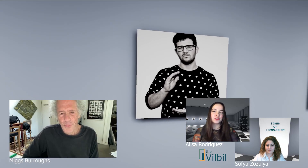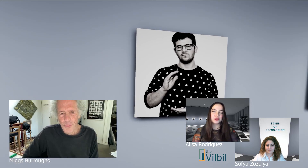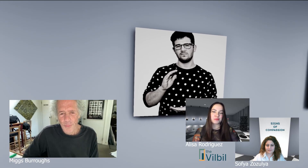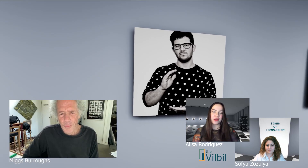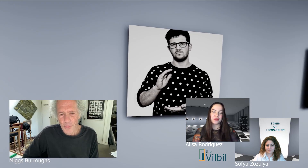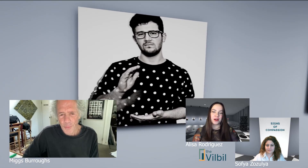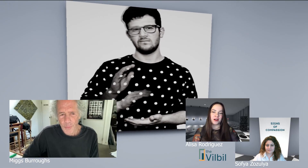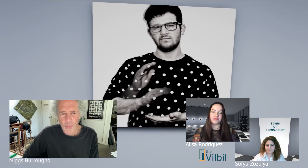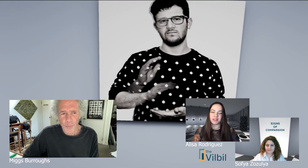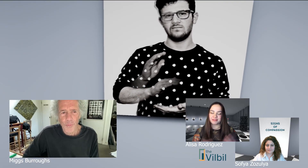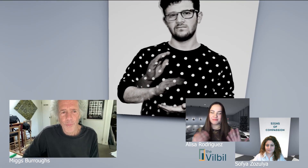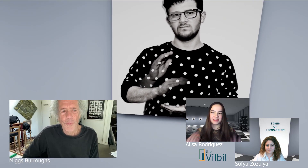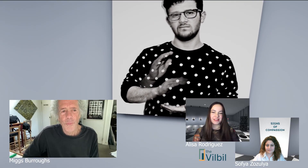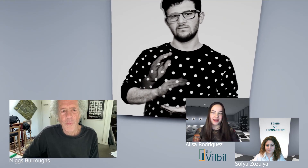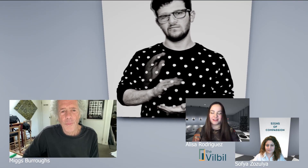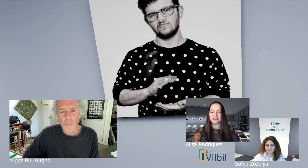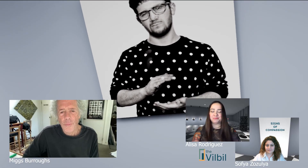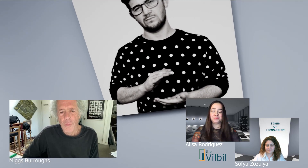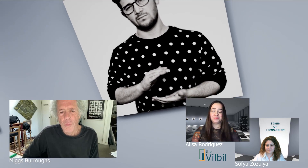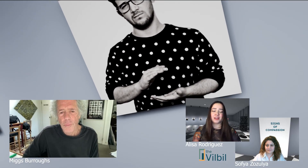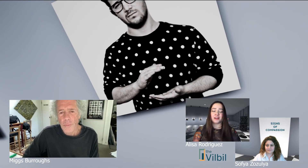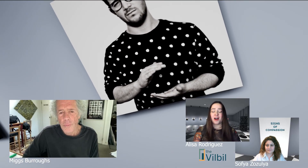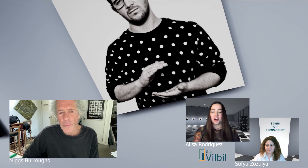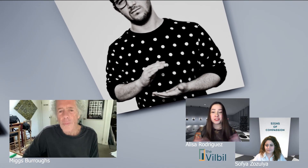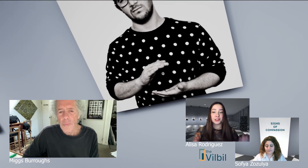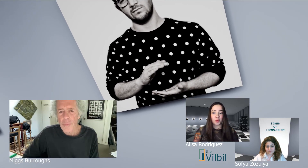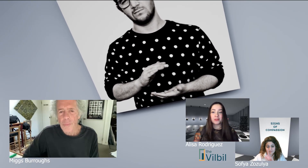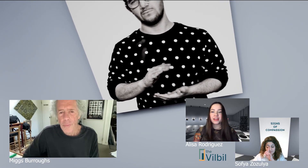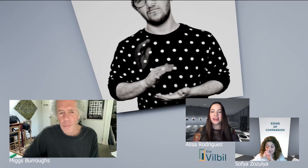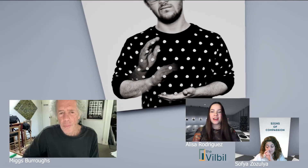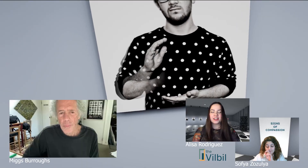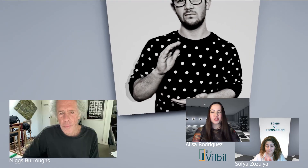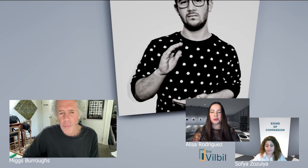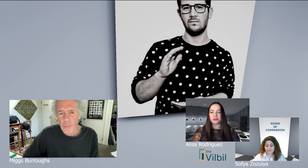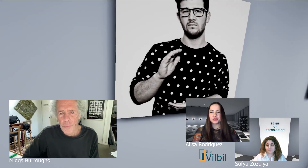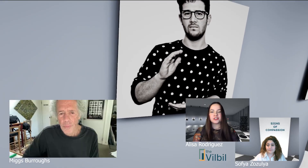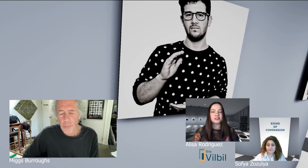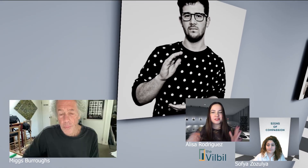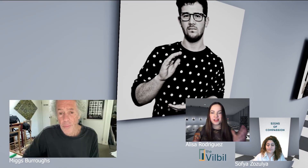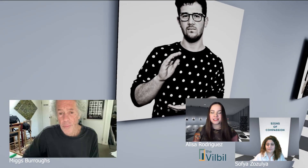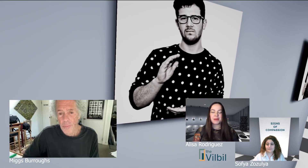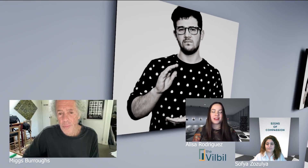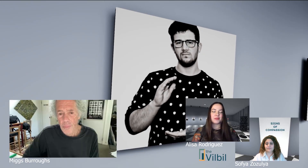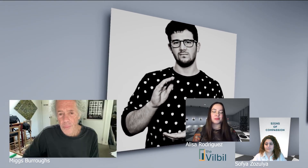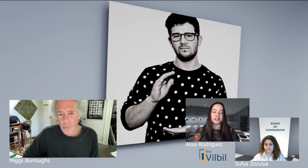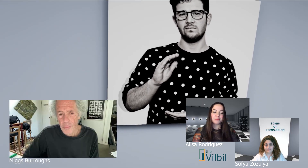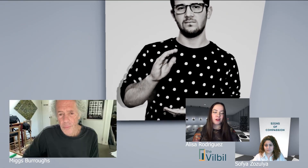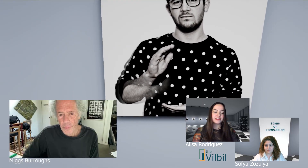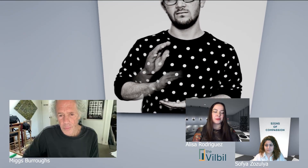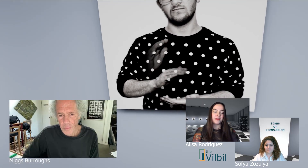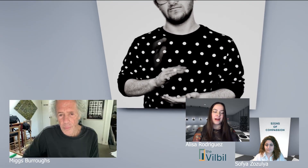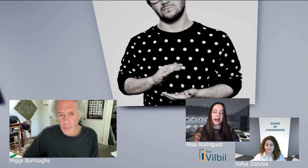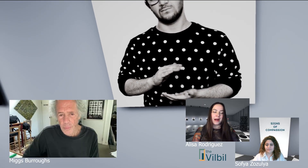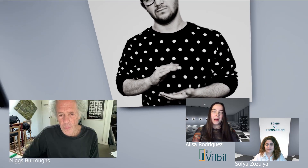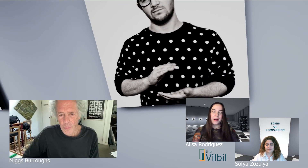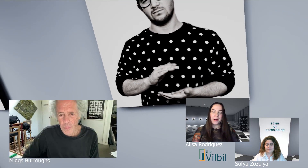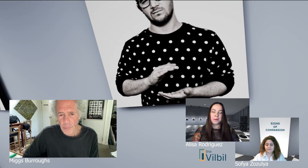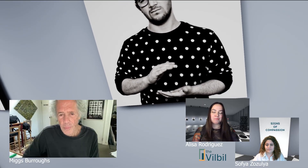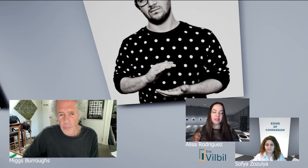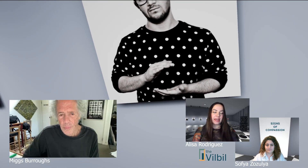to spread the like this art globally, so it reaches as many people as possible.